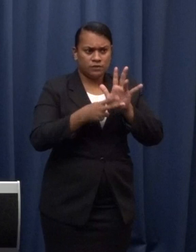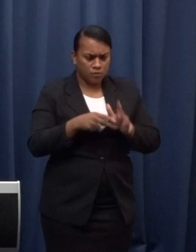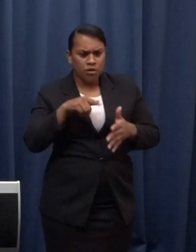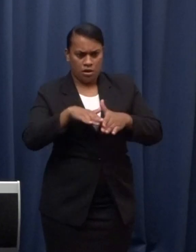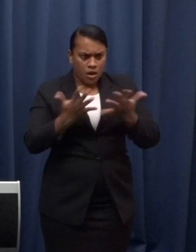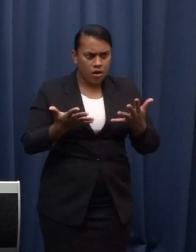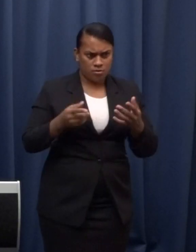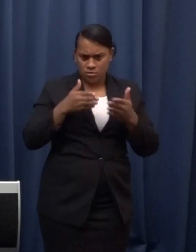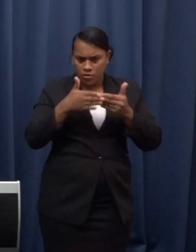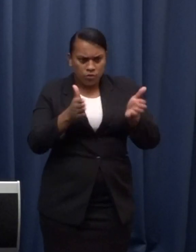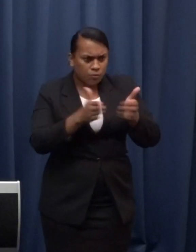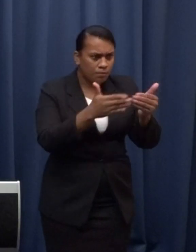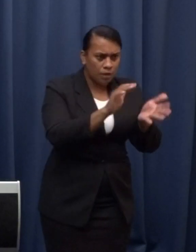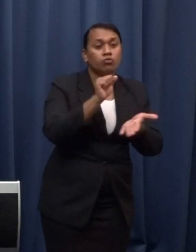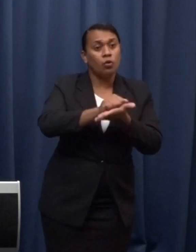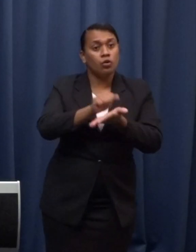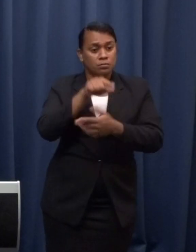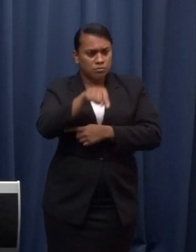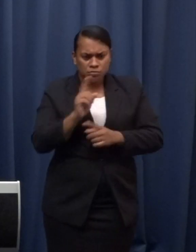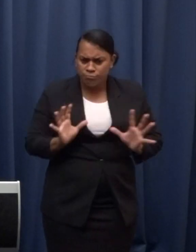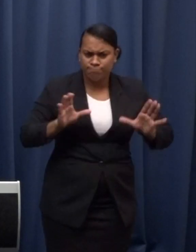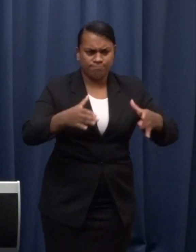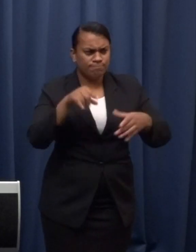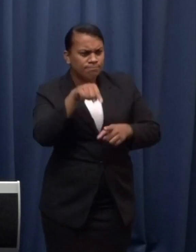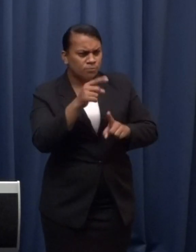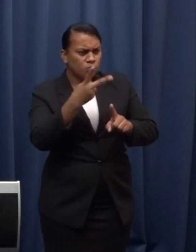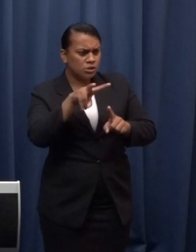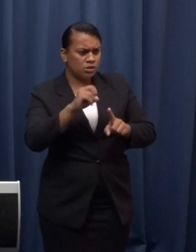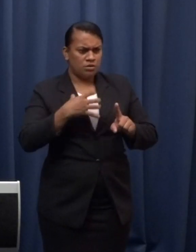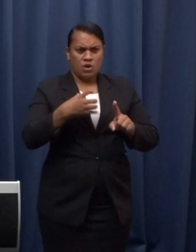immediately. Gatherings of 20 or more people are now banned.